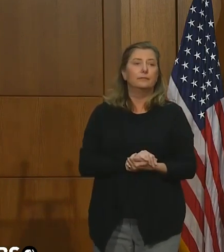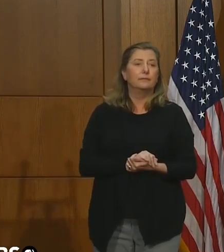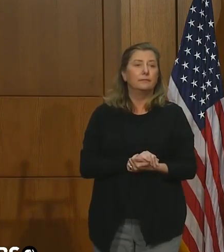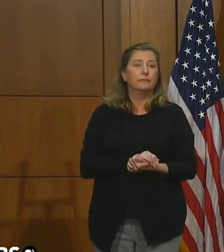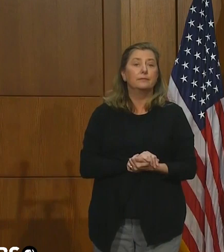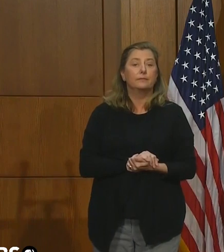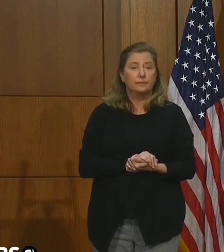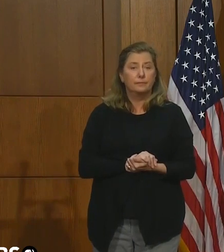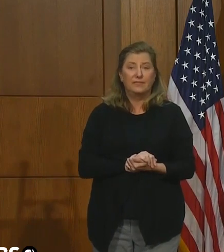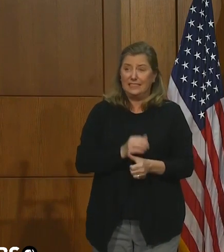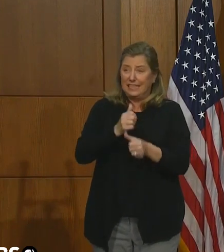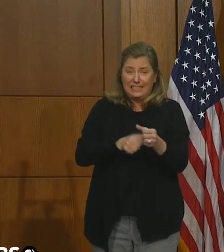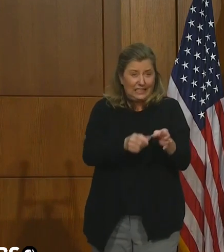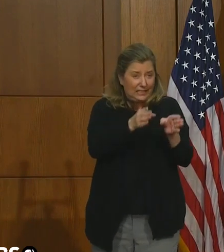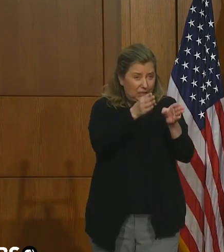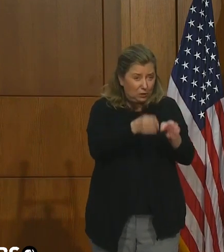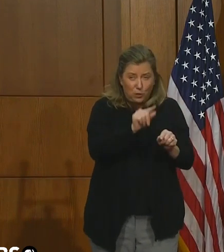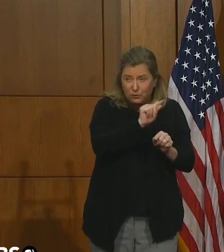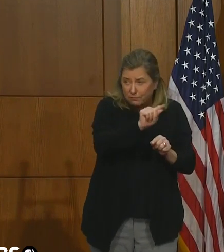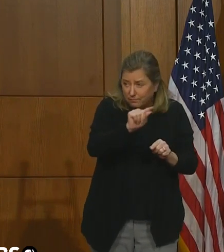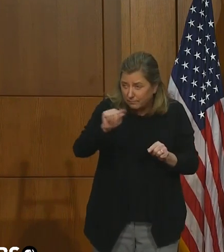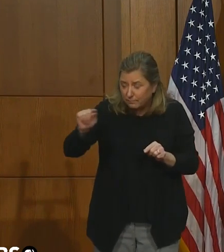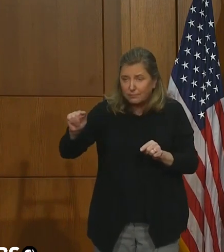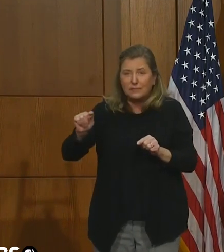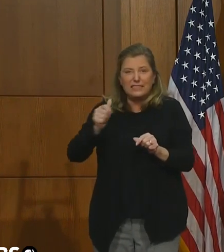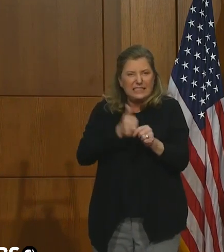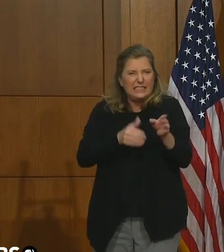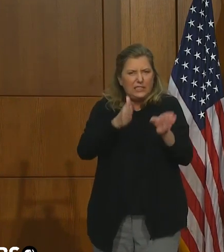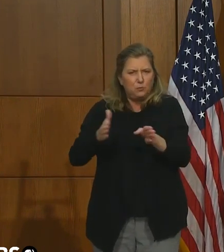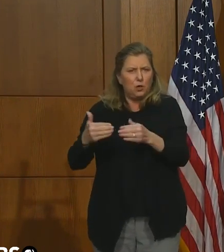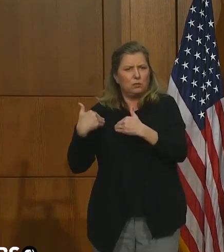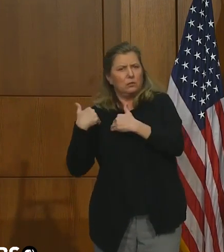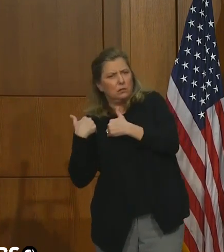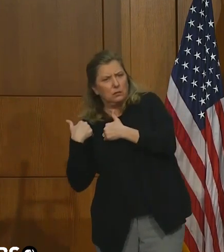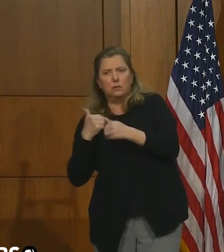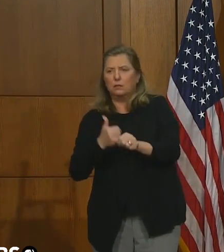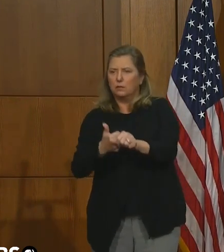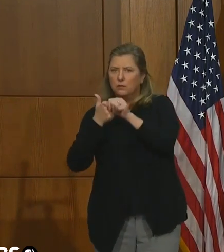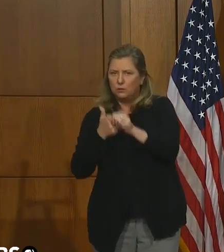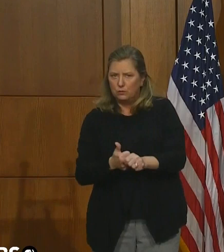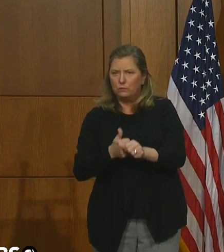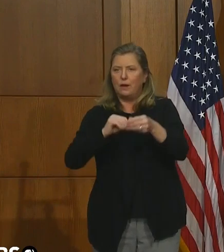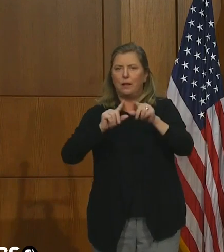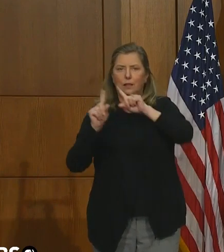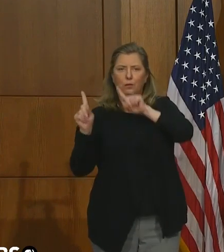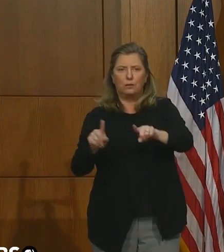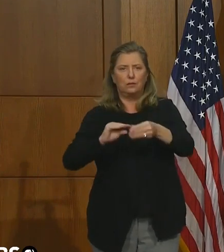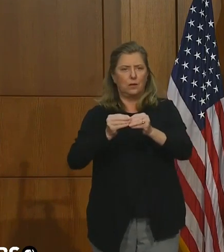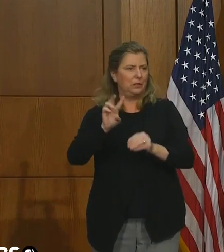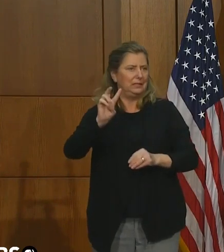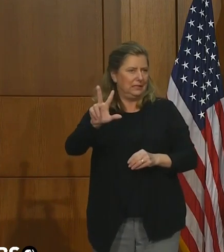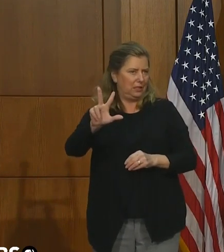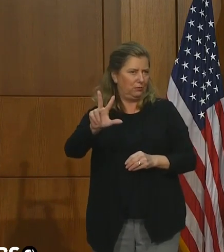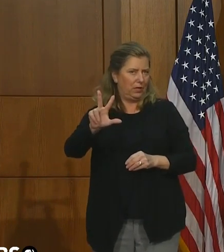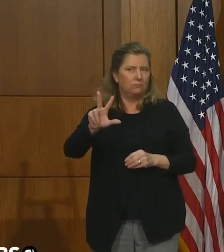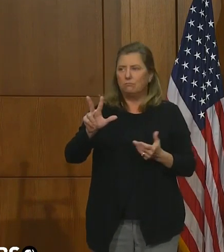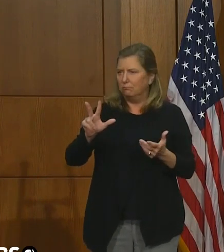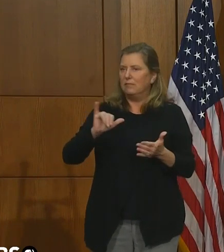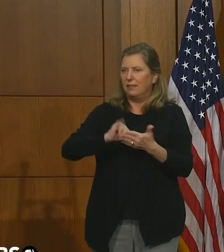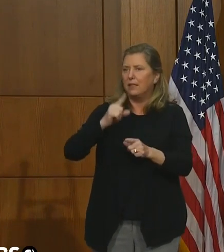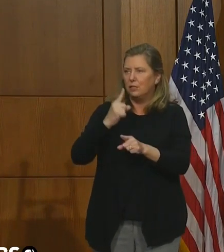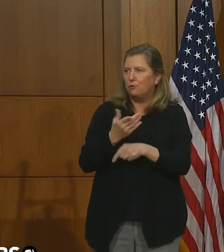it is the personal responsibility of each and every one of us to comply with Executive Order 63. It is the right thing to